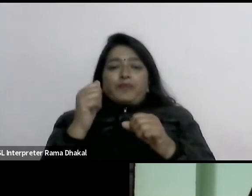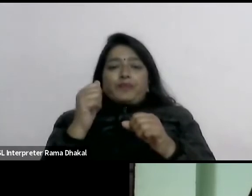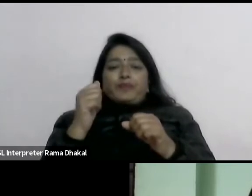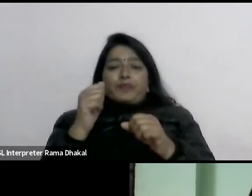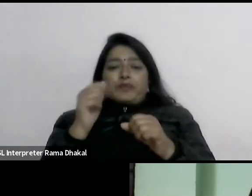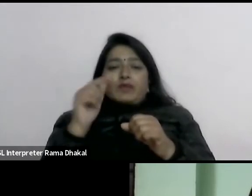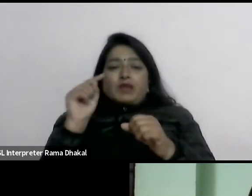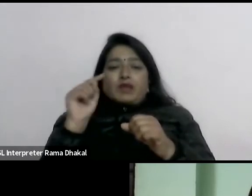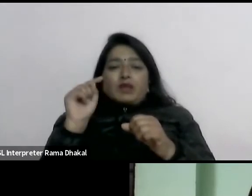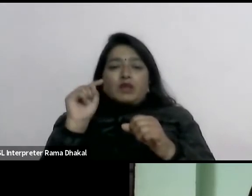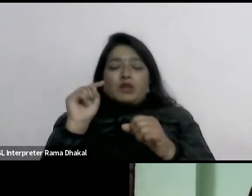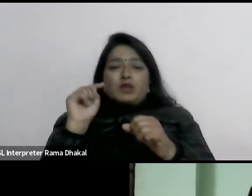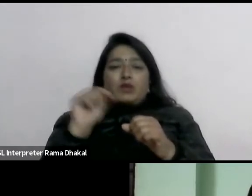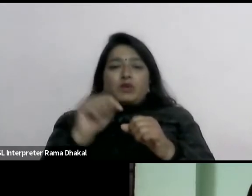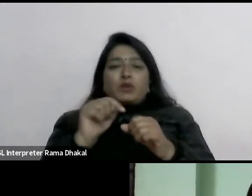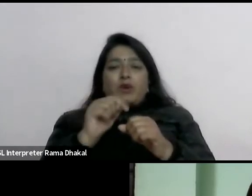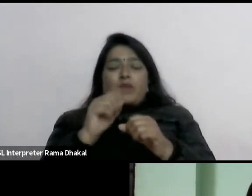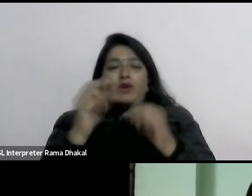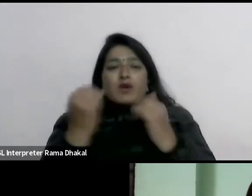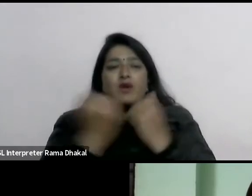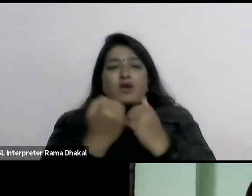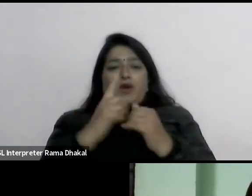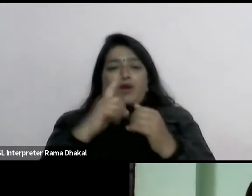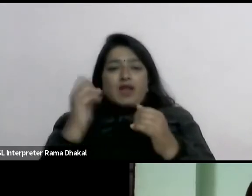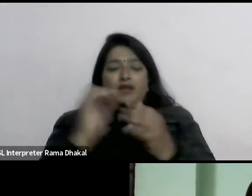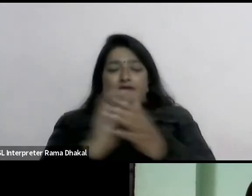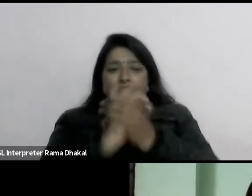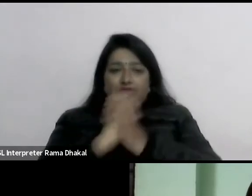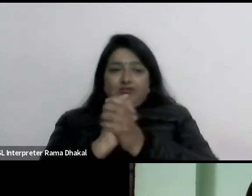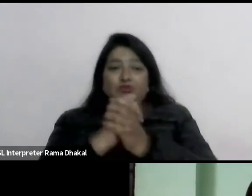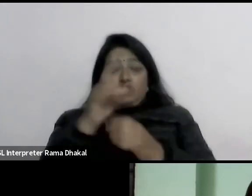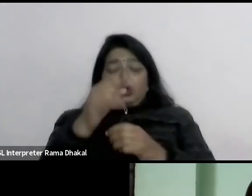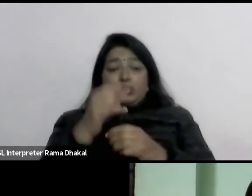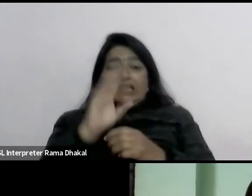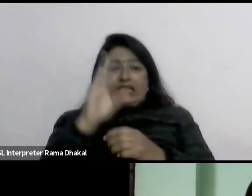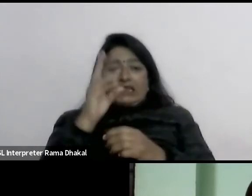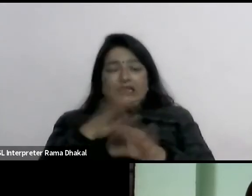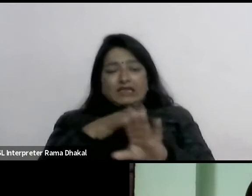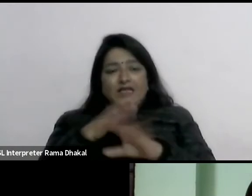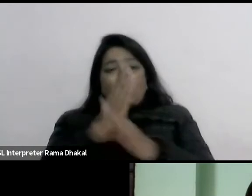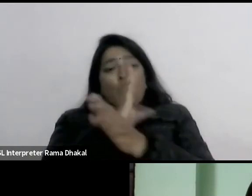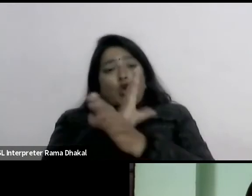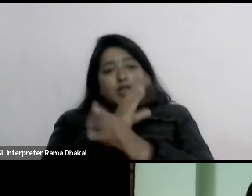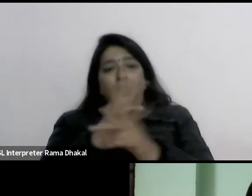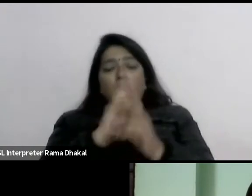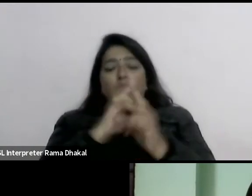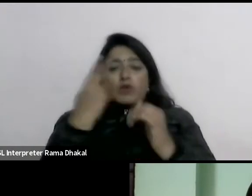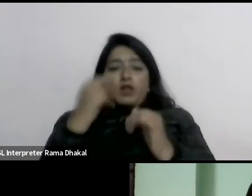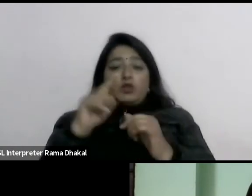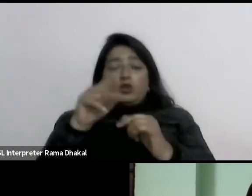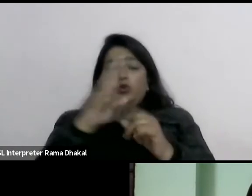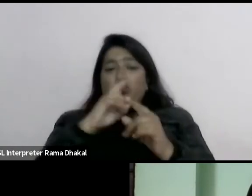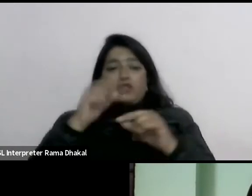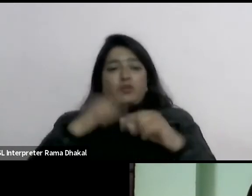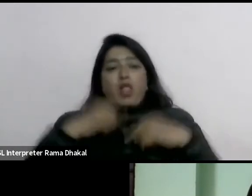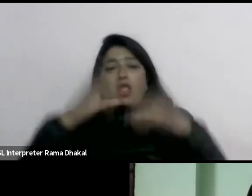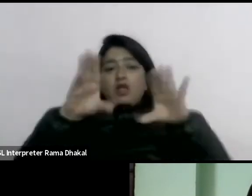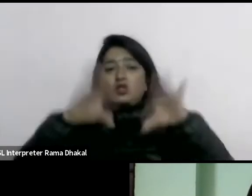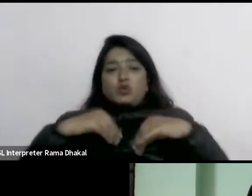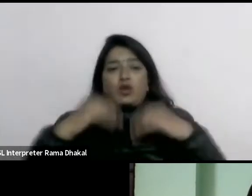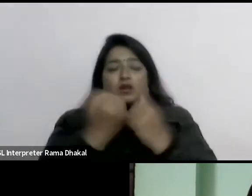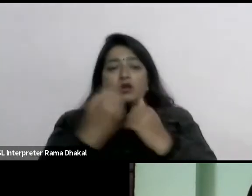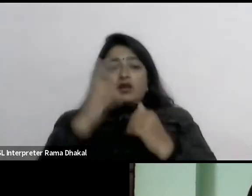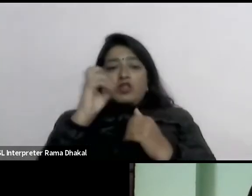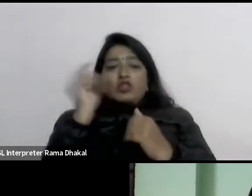this impunity. And that's a danger zone, the partnership with the state. And though I don't agree with them, I think impunity is a